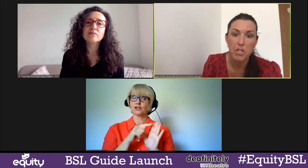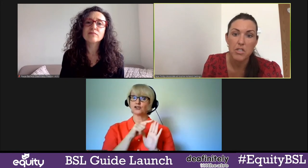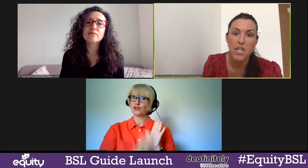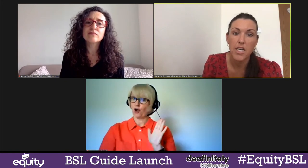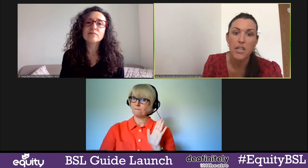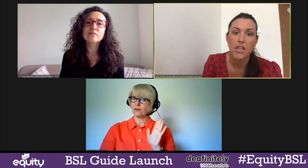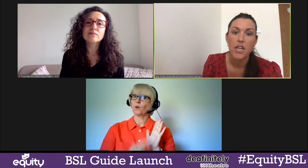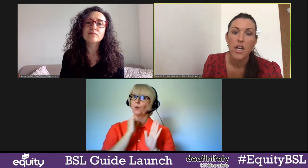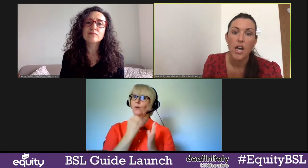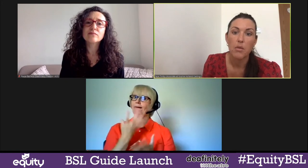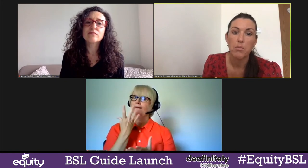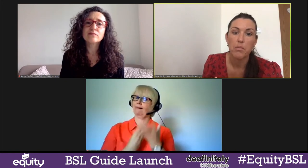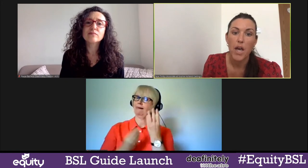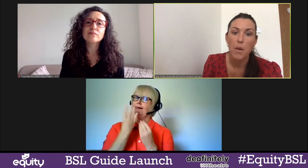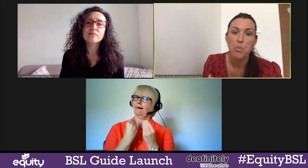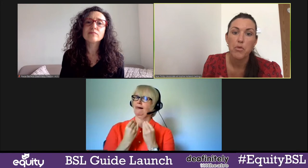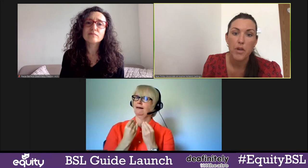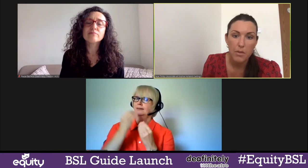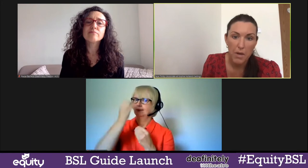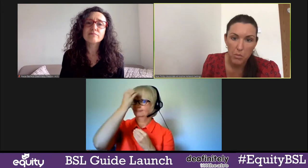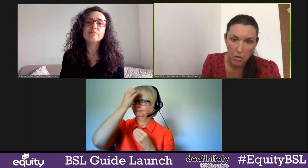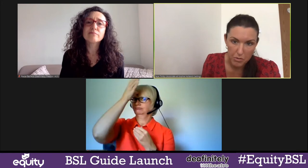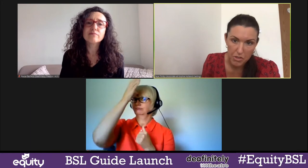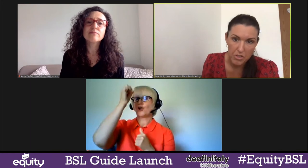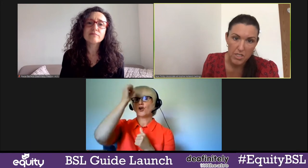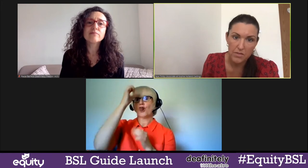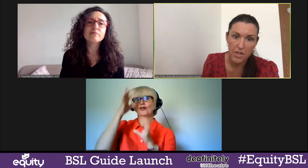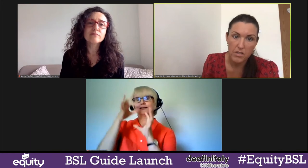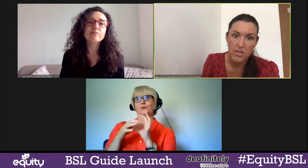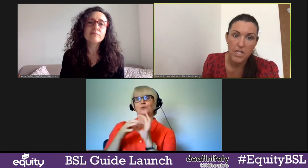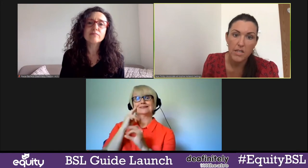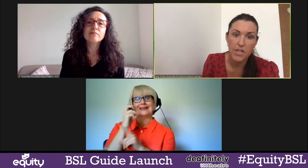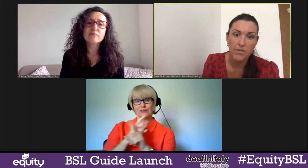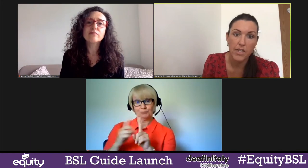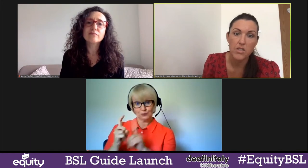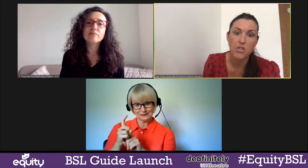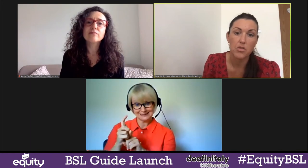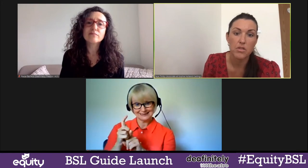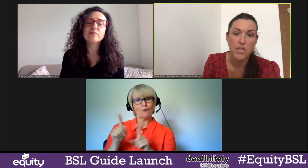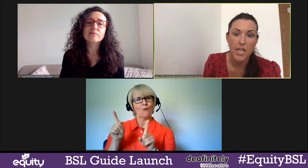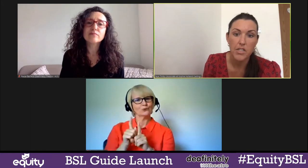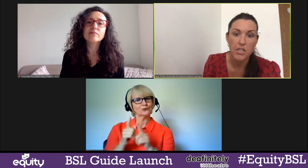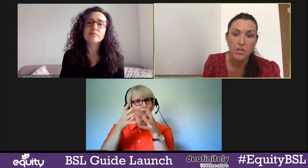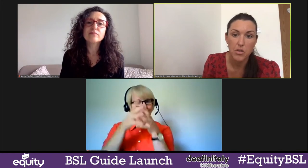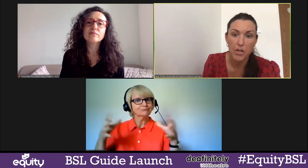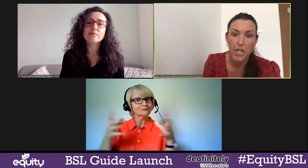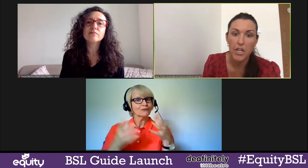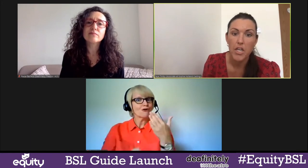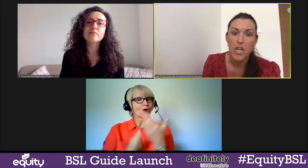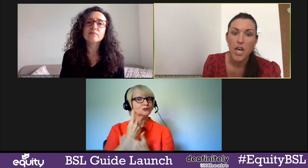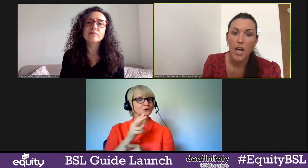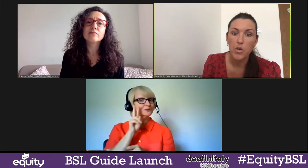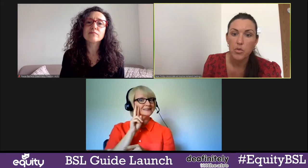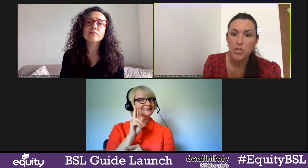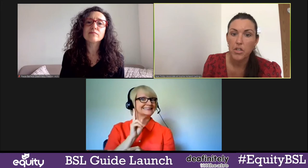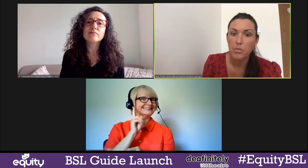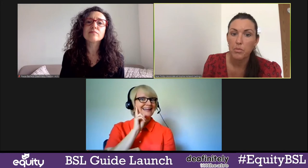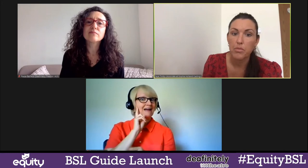community and bring about more opportunities for us to see deaf actors on stage and screen, and also